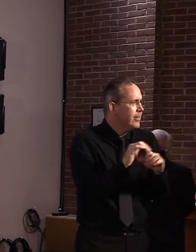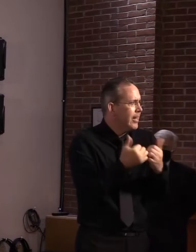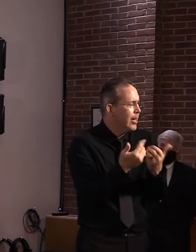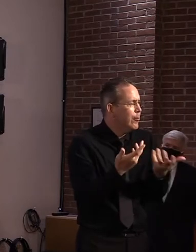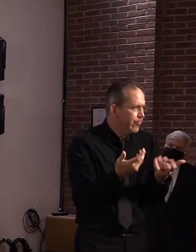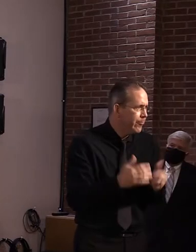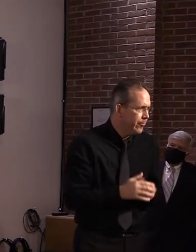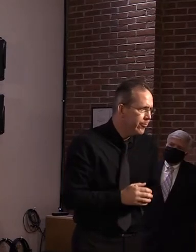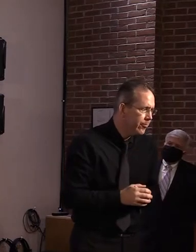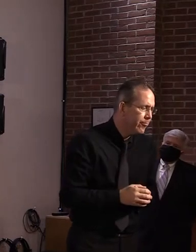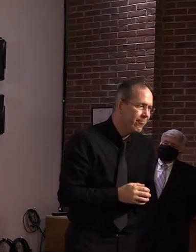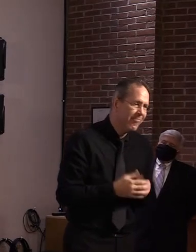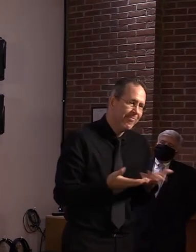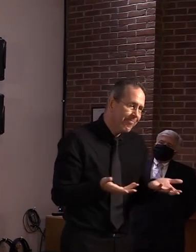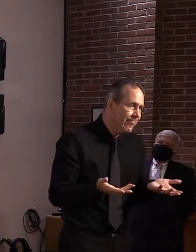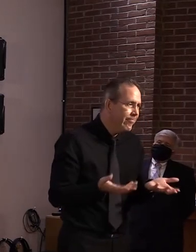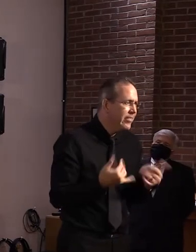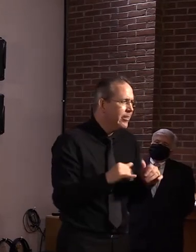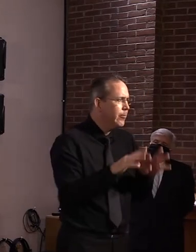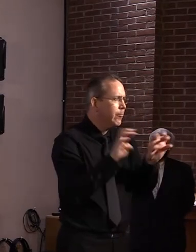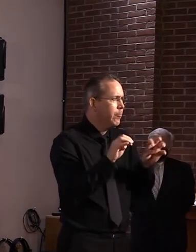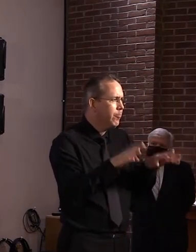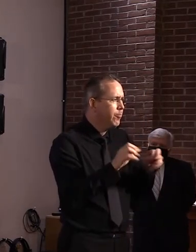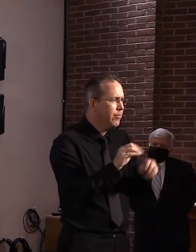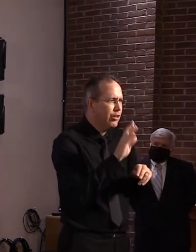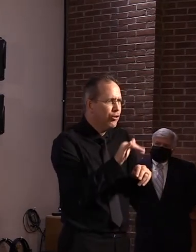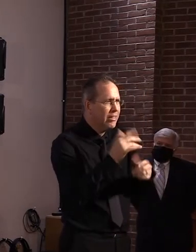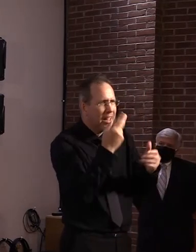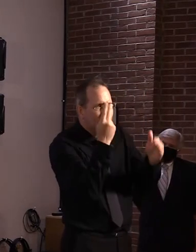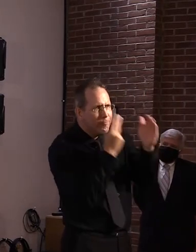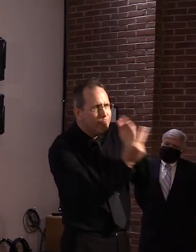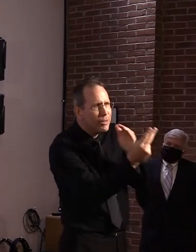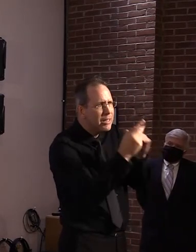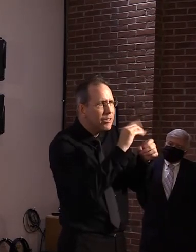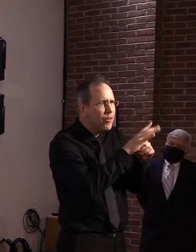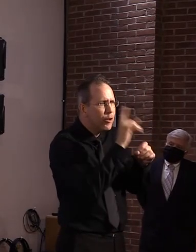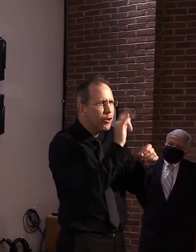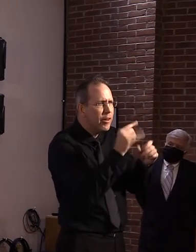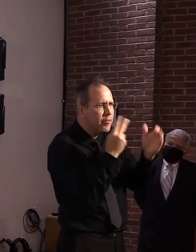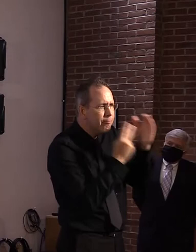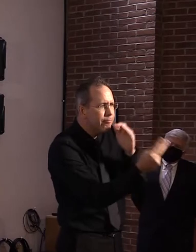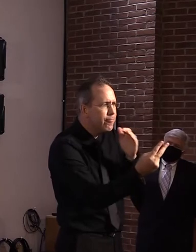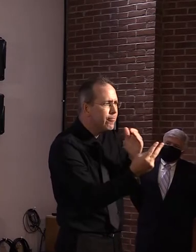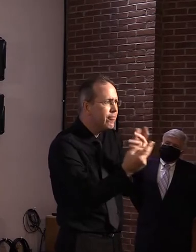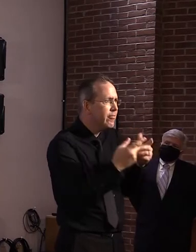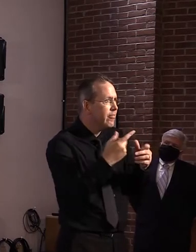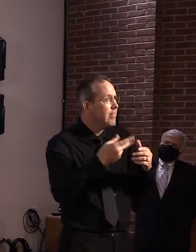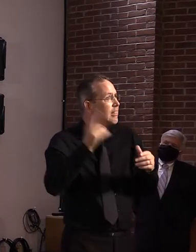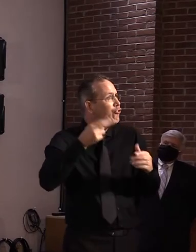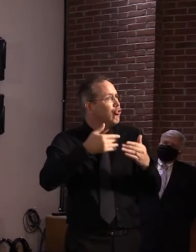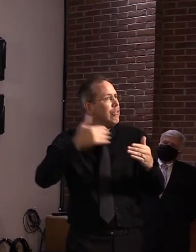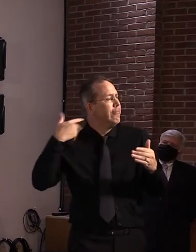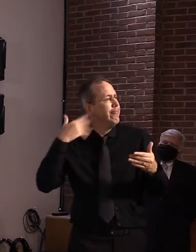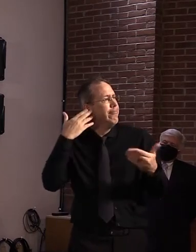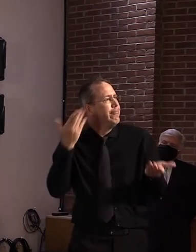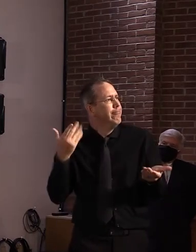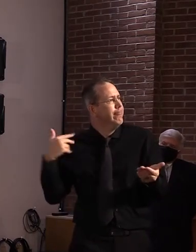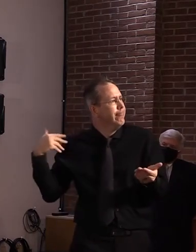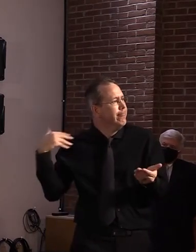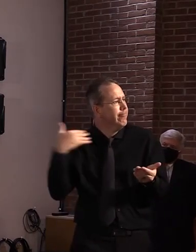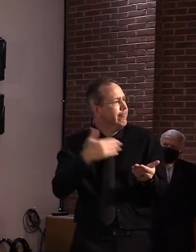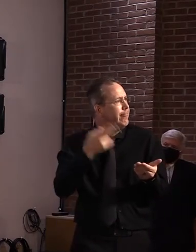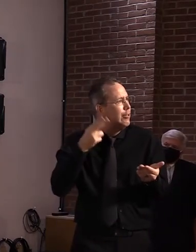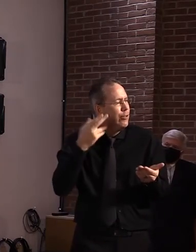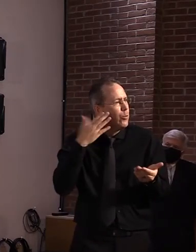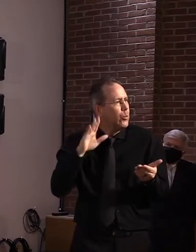So there really is no experience prior to this to tell if routine testing of a college campus is